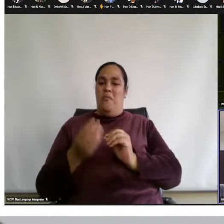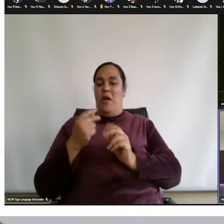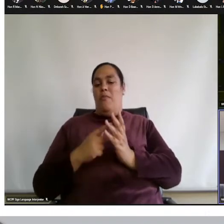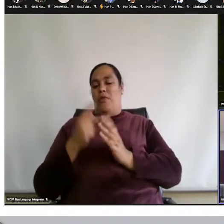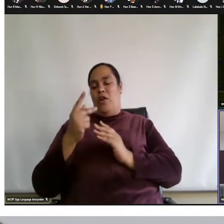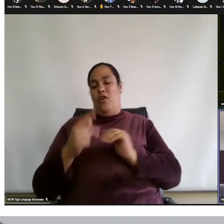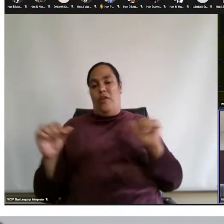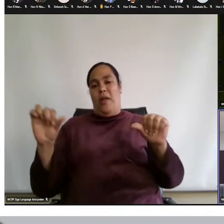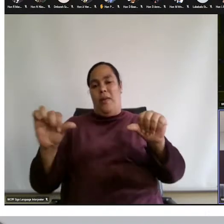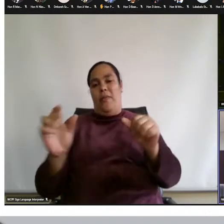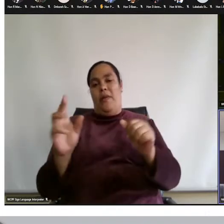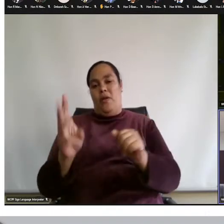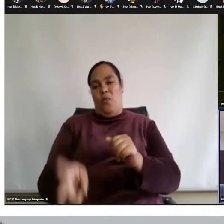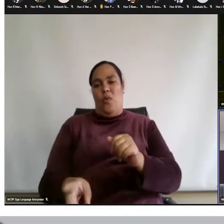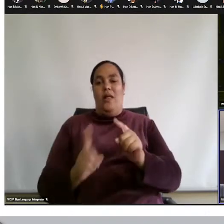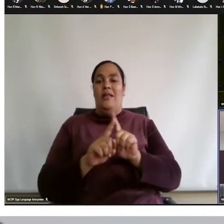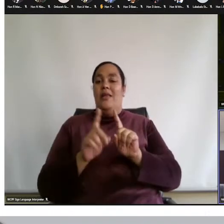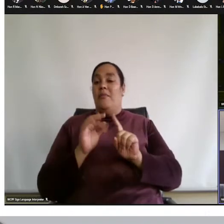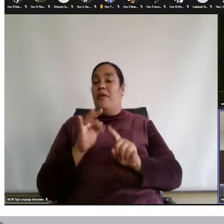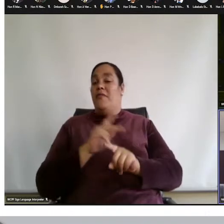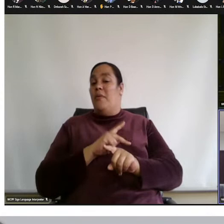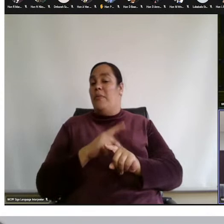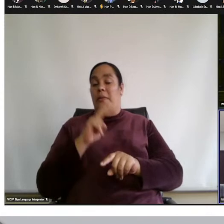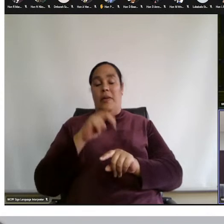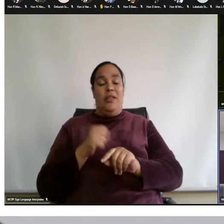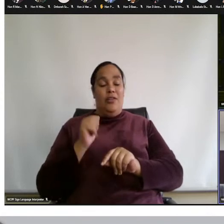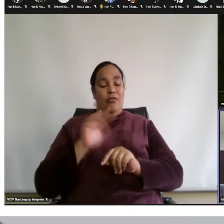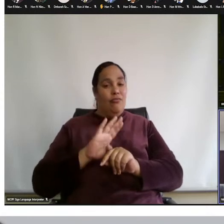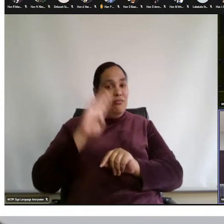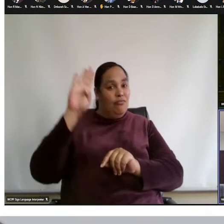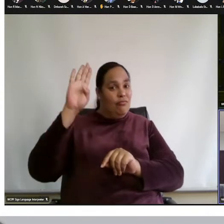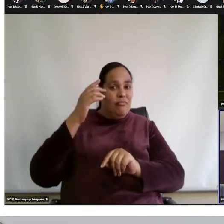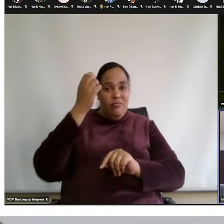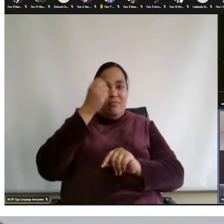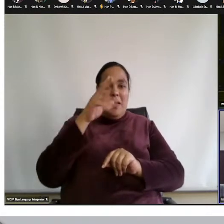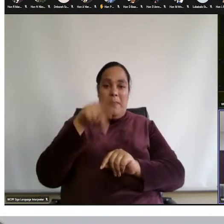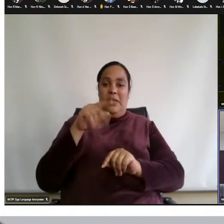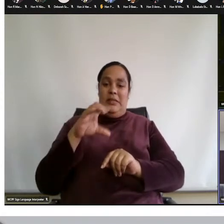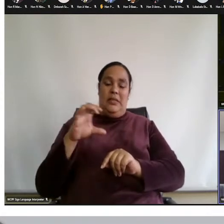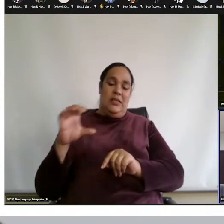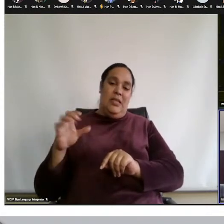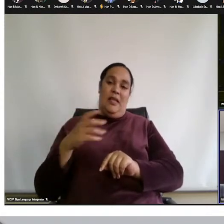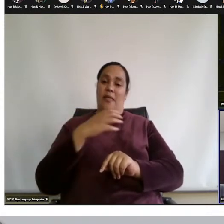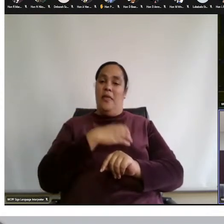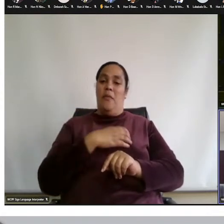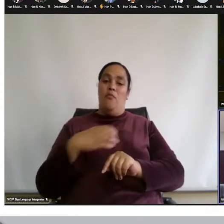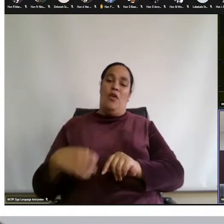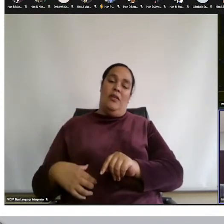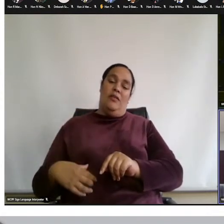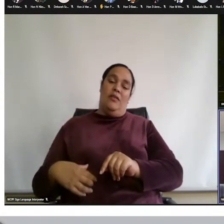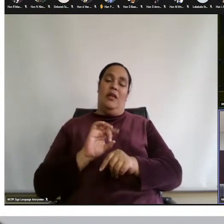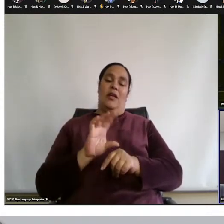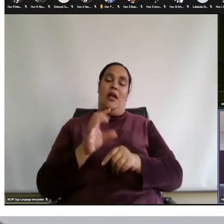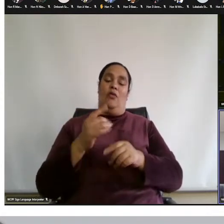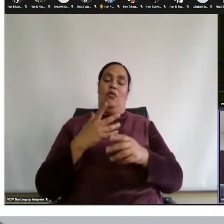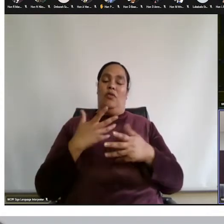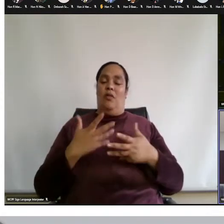on track, even if the Premier has to raise it at the PCC, the President Coordinating Council. Thank you,